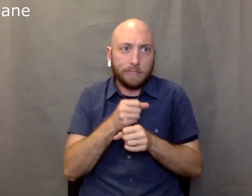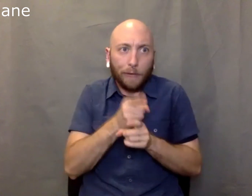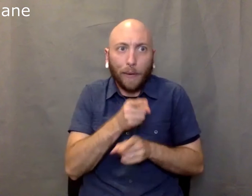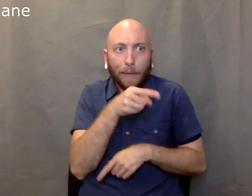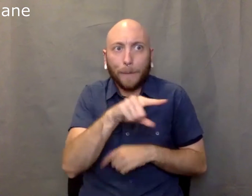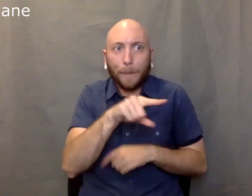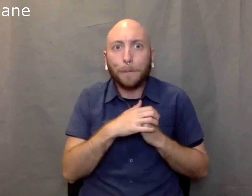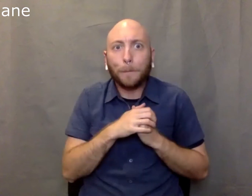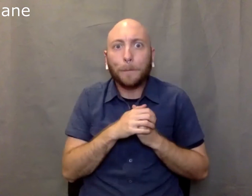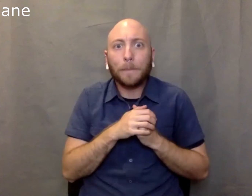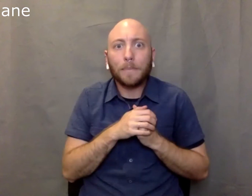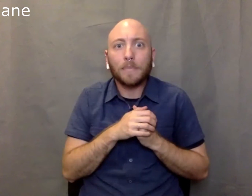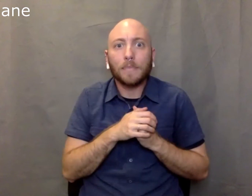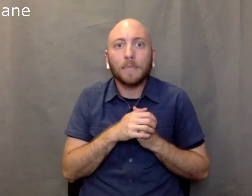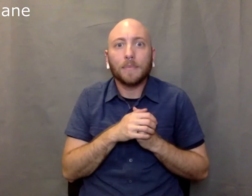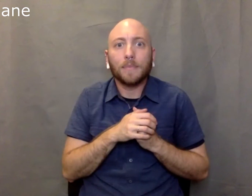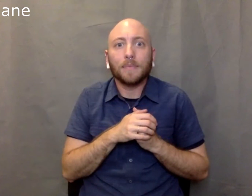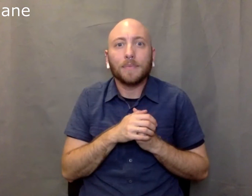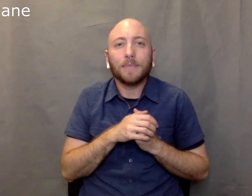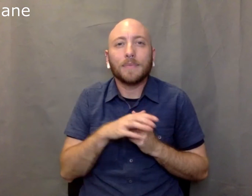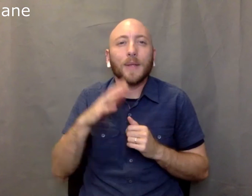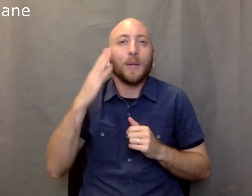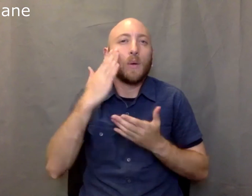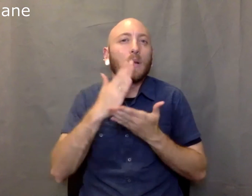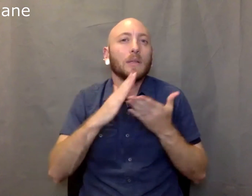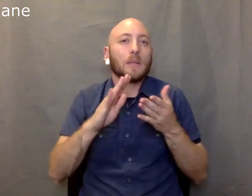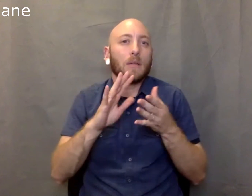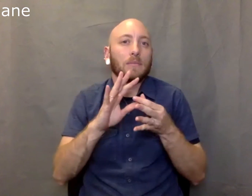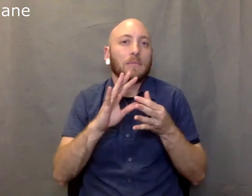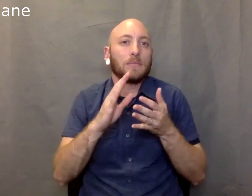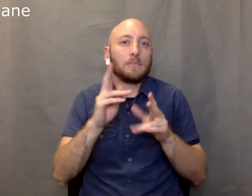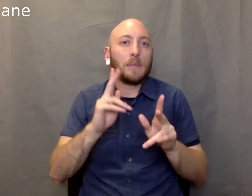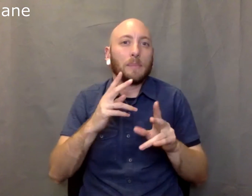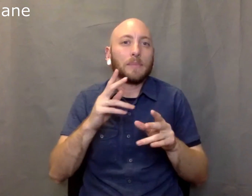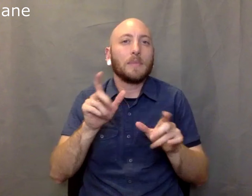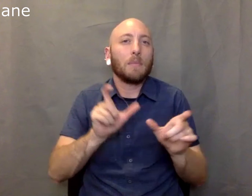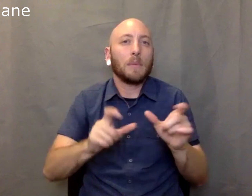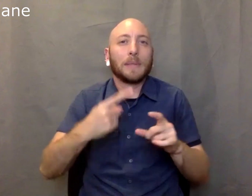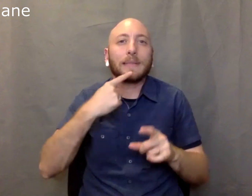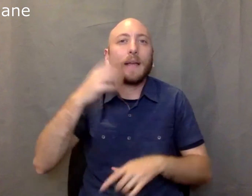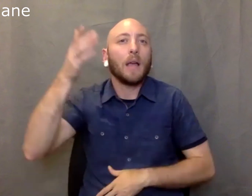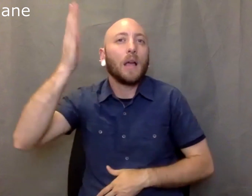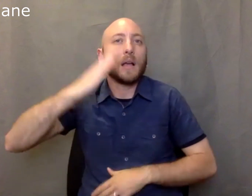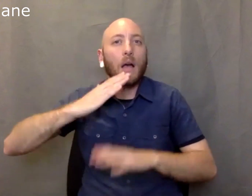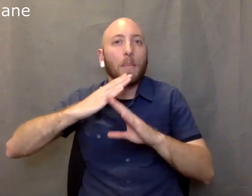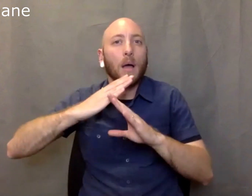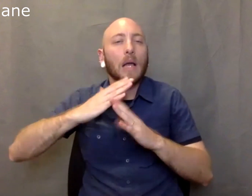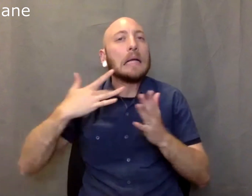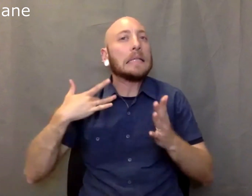Definitely one of those God blocks that people talk about. Sometimes I have a God block, but that one, usually it's pretty subconscious, but sometimes it rises